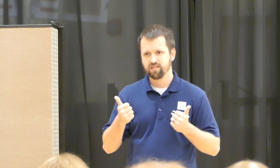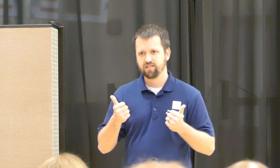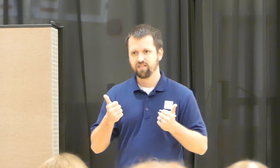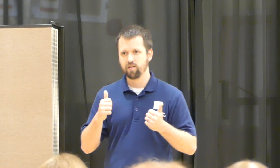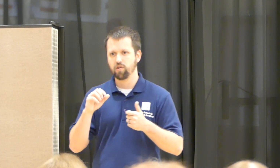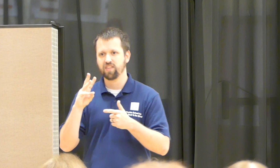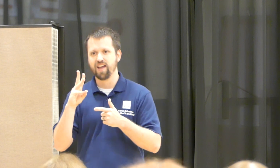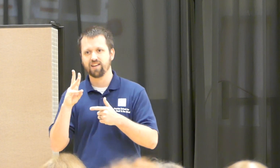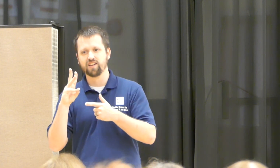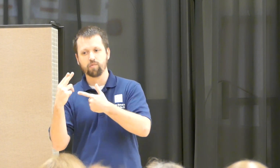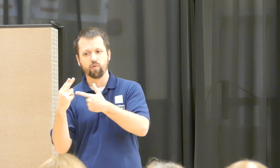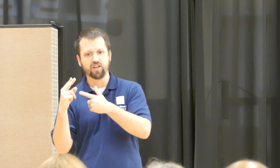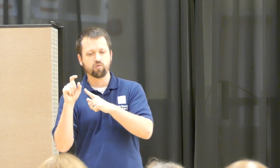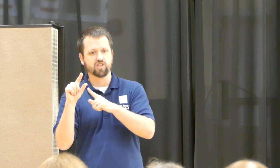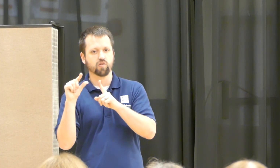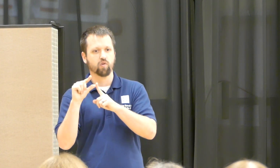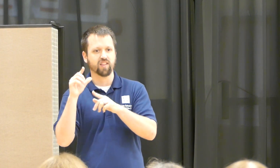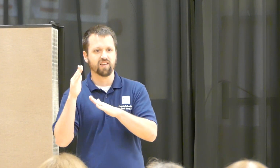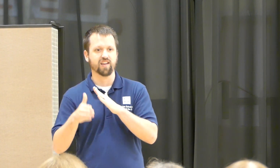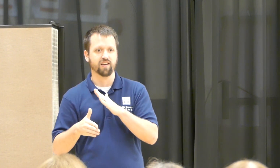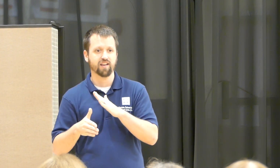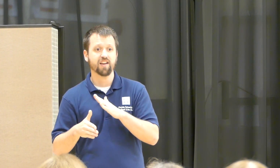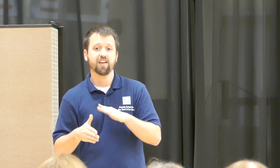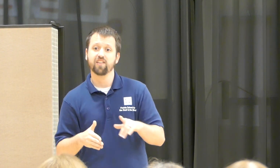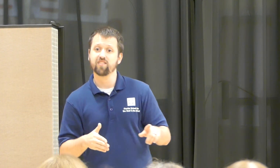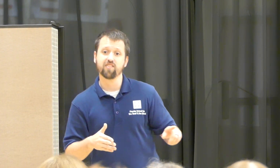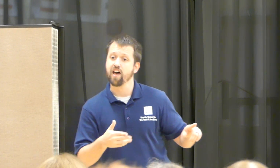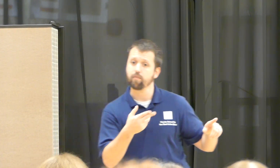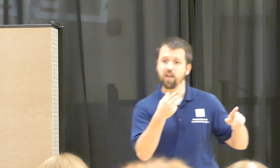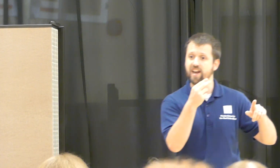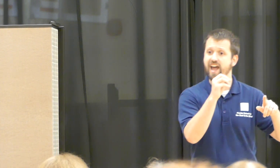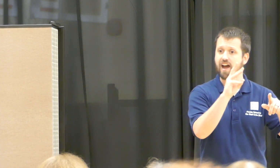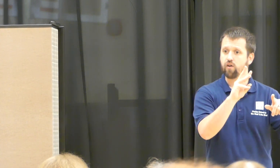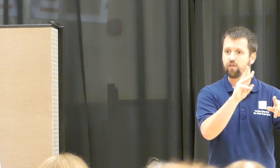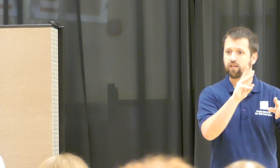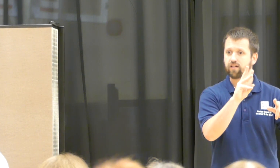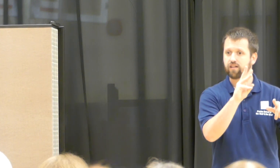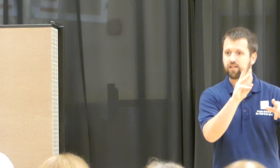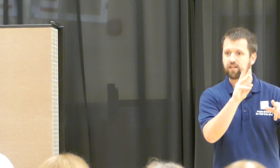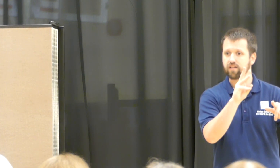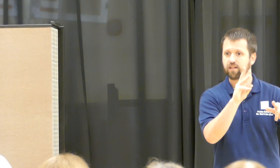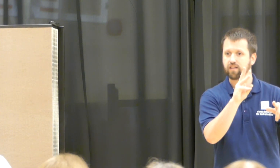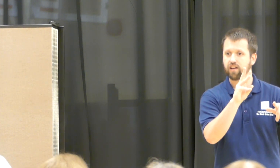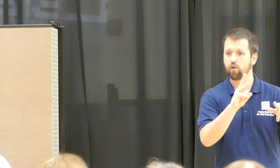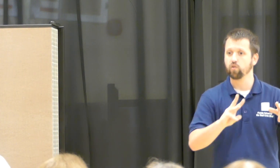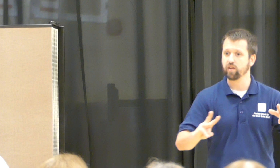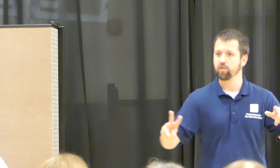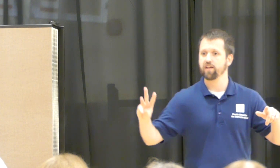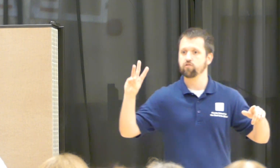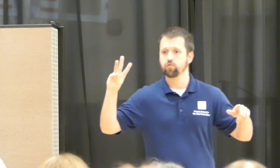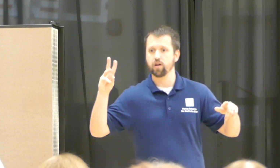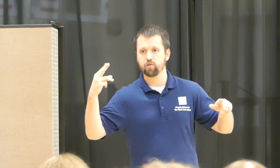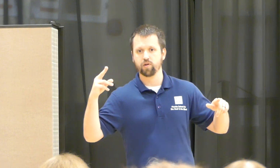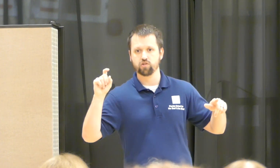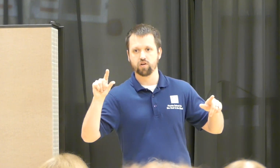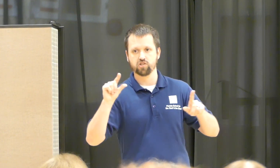So you put that WH question word at the end. This does not apply to how. It only applies to WH question